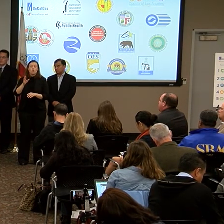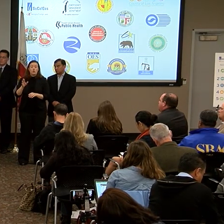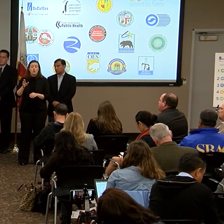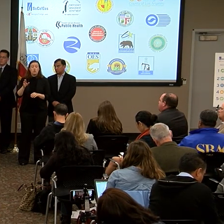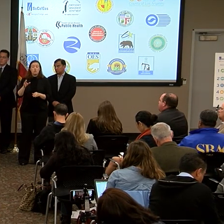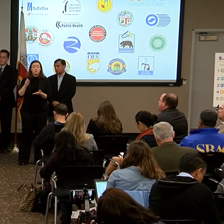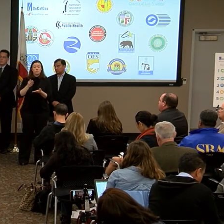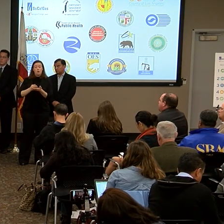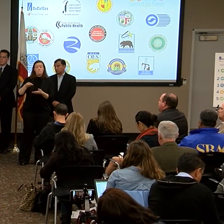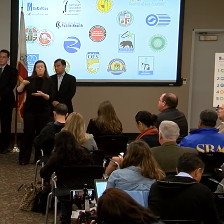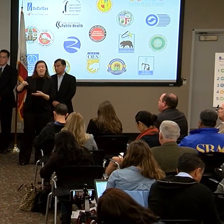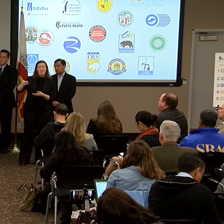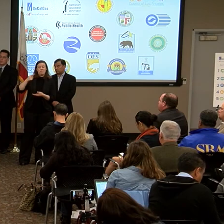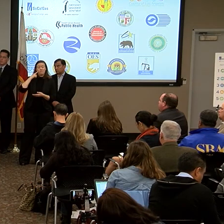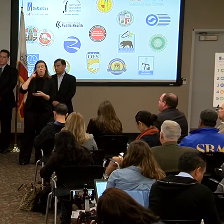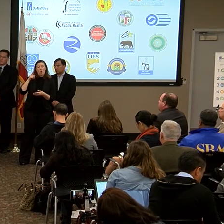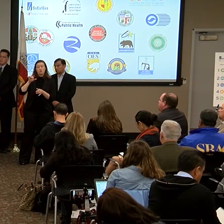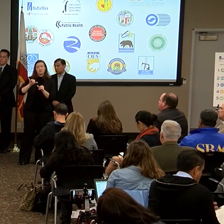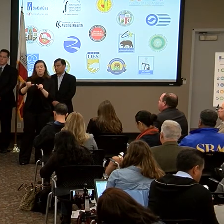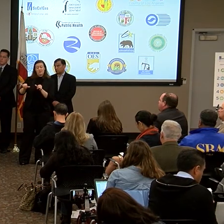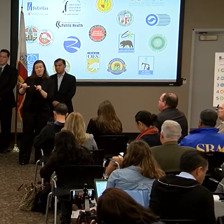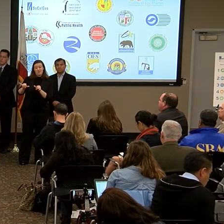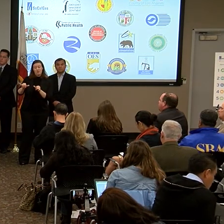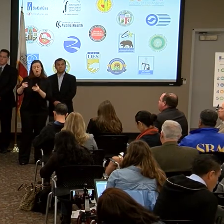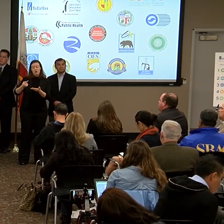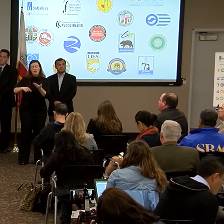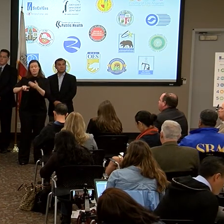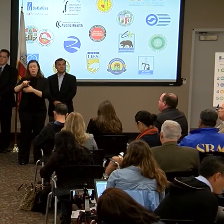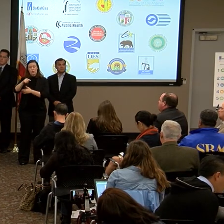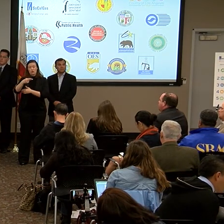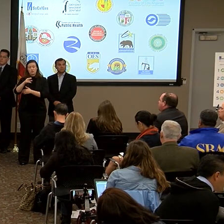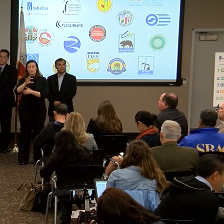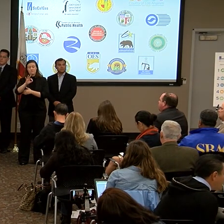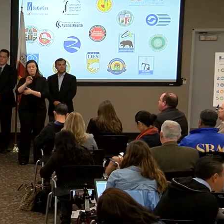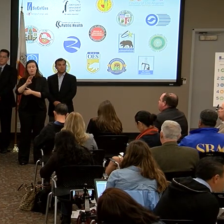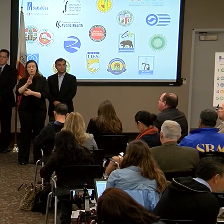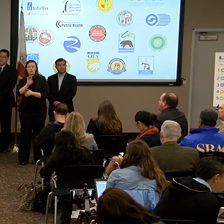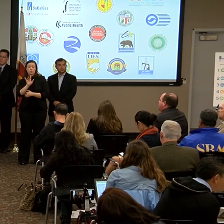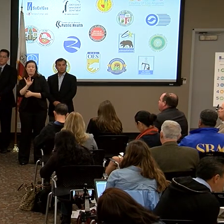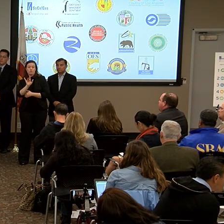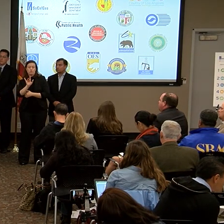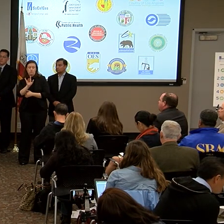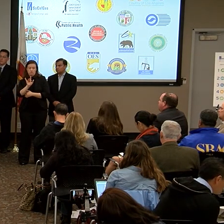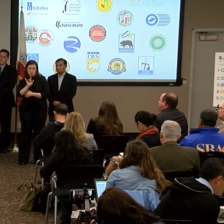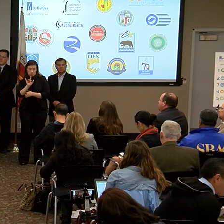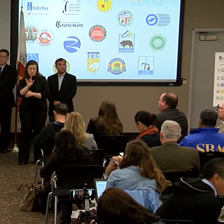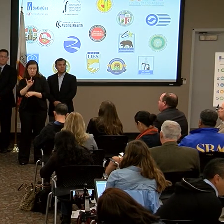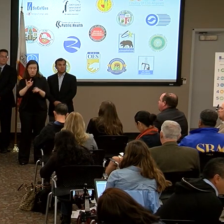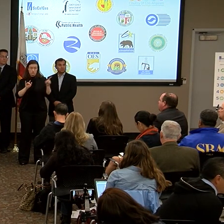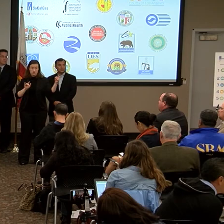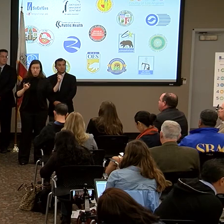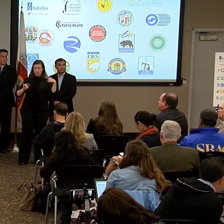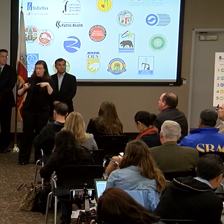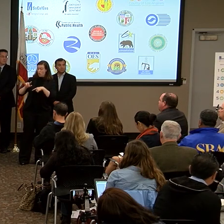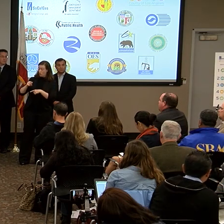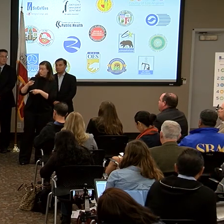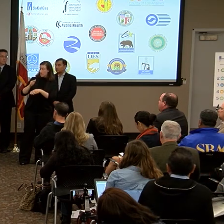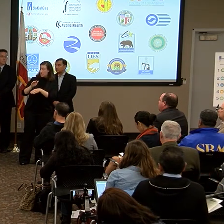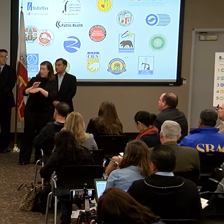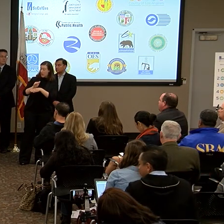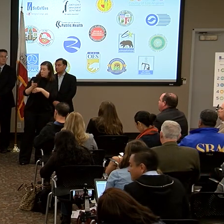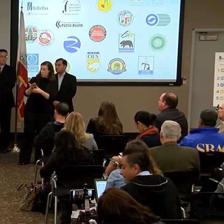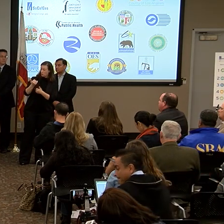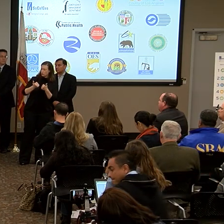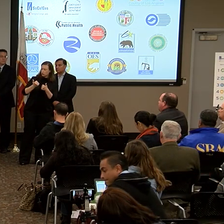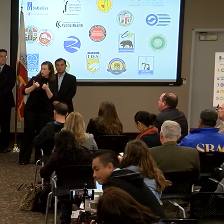discontinue paying for relocation as of next Thursday, February 25th. Is that Thursday night or Thursday